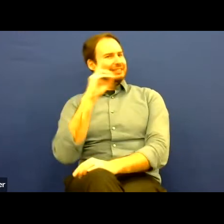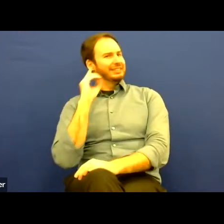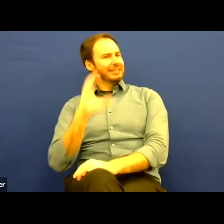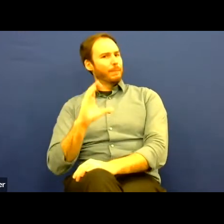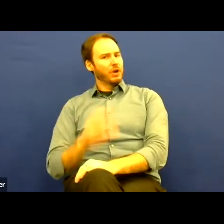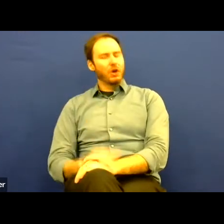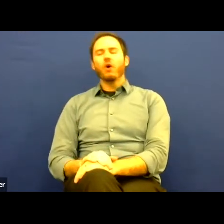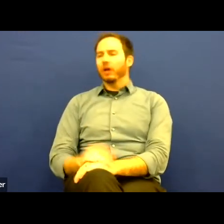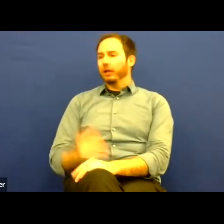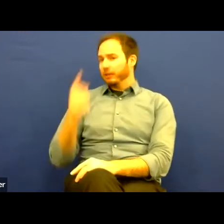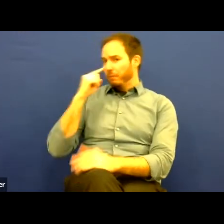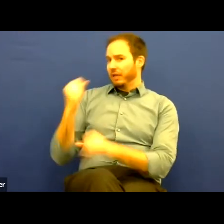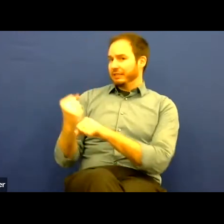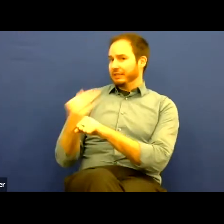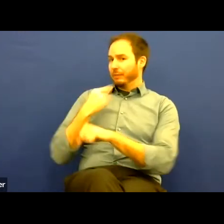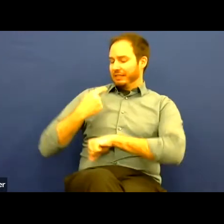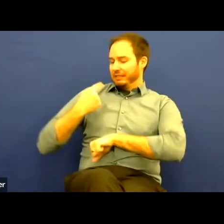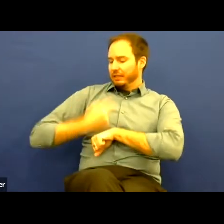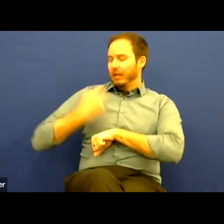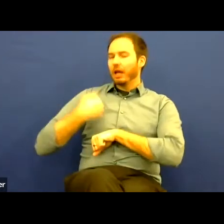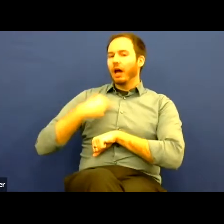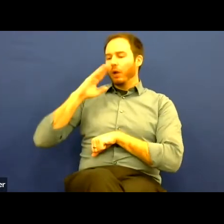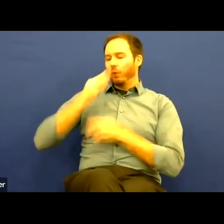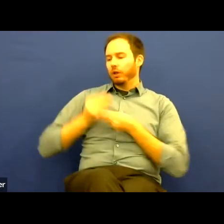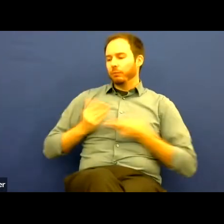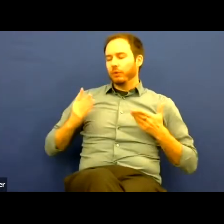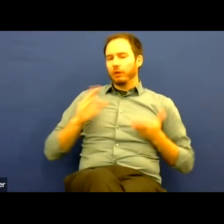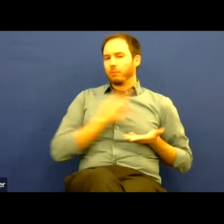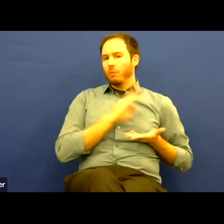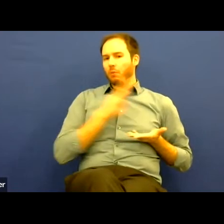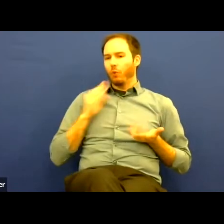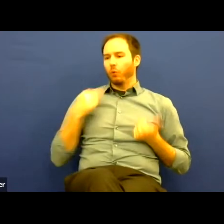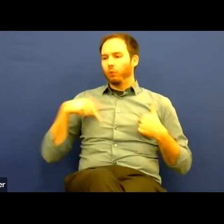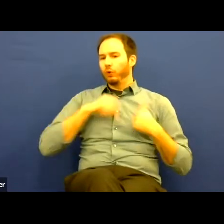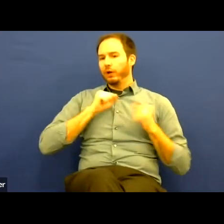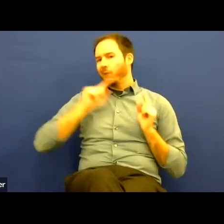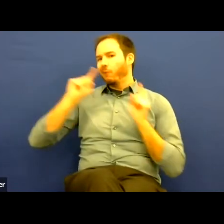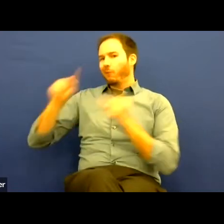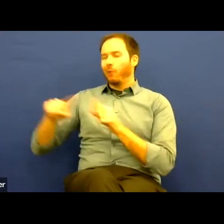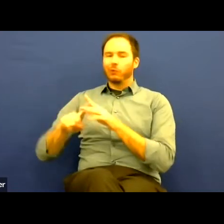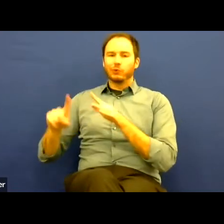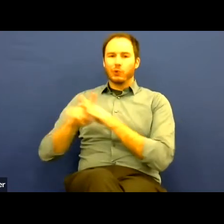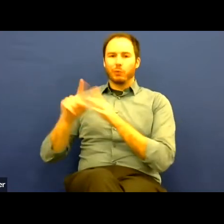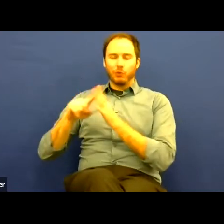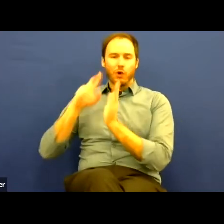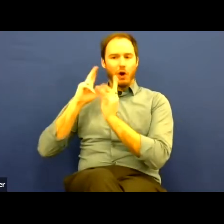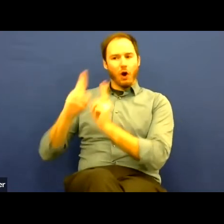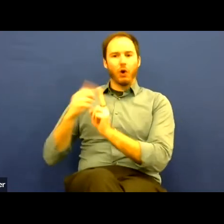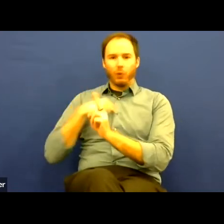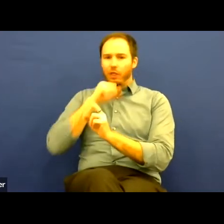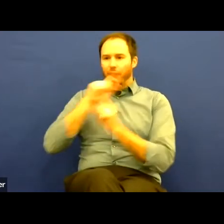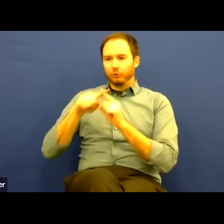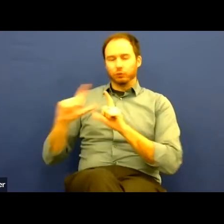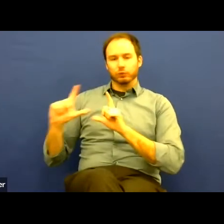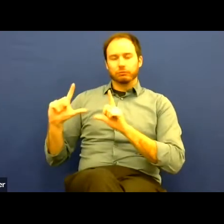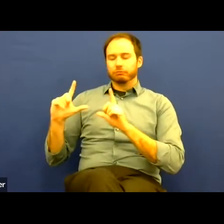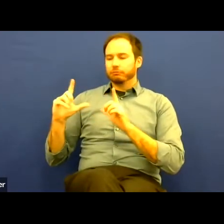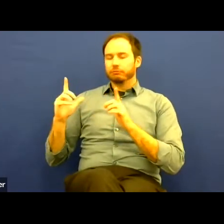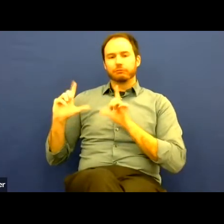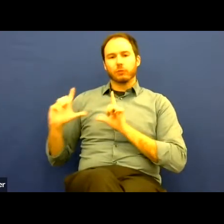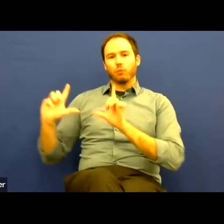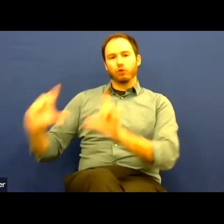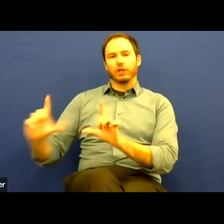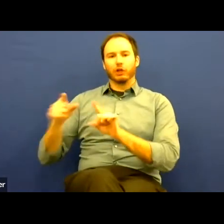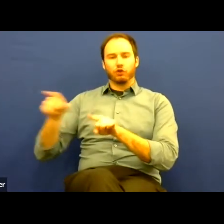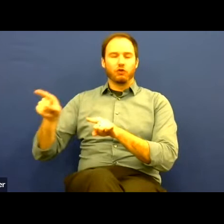Sometime in December. If you send me the date, I'll circulate it to town board so any town board members can show up, because we do like to also present it there. Thank